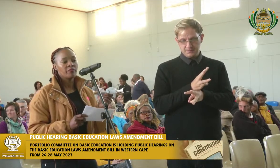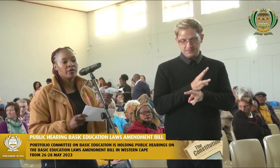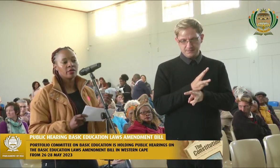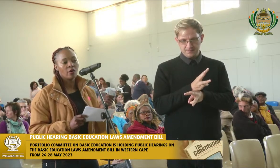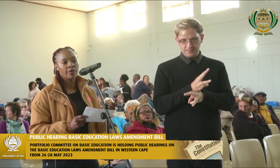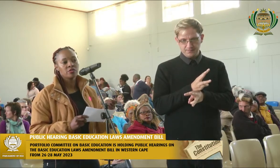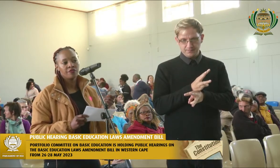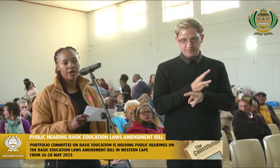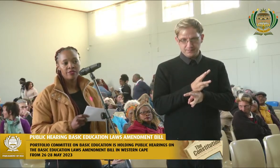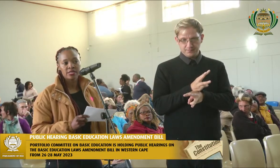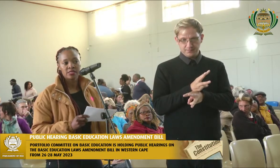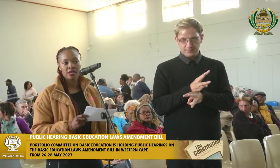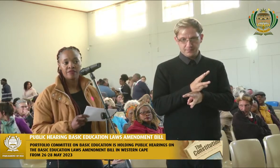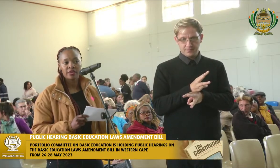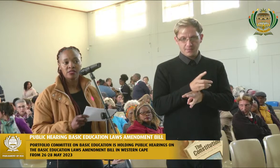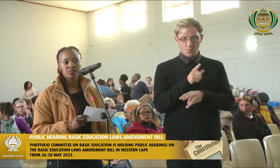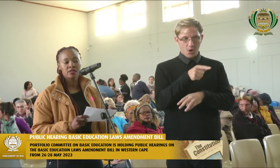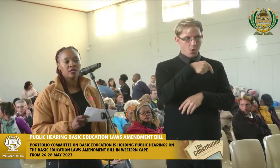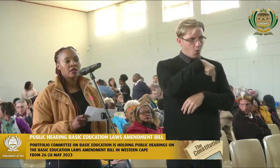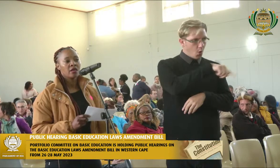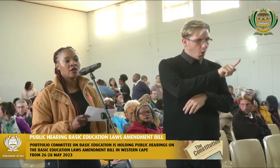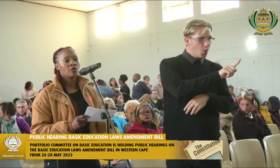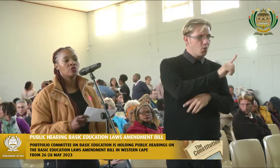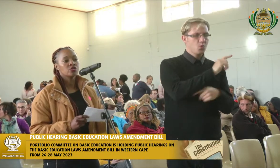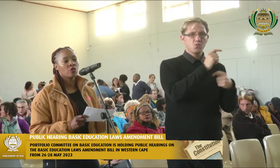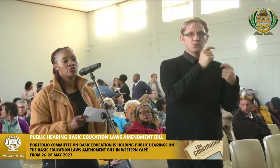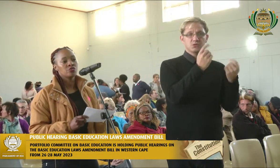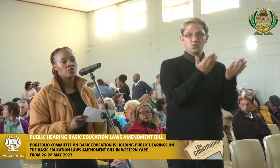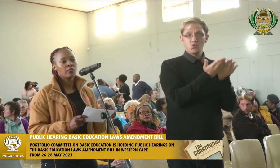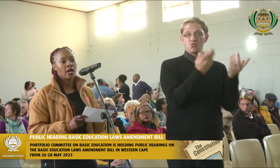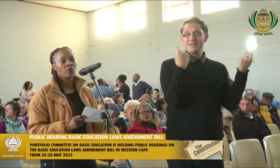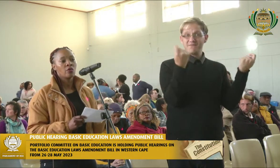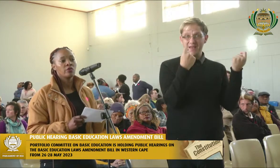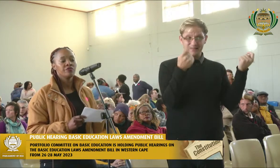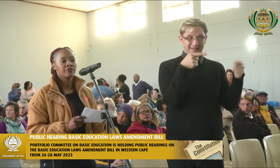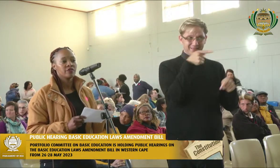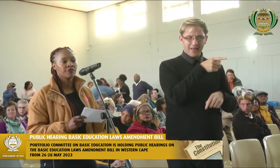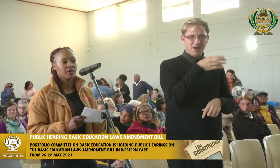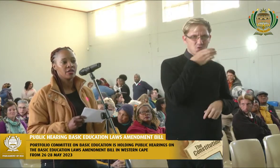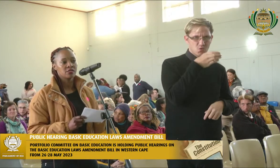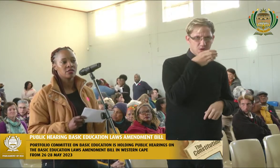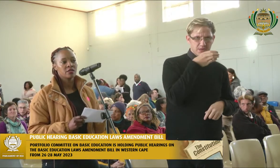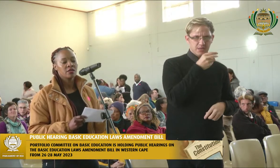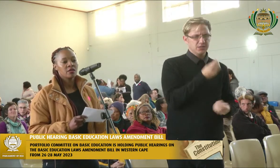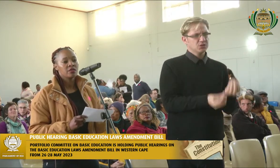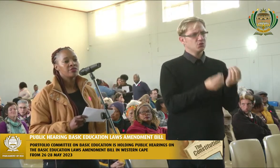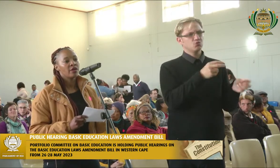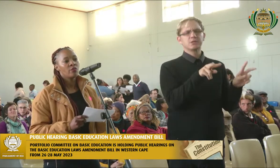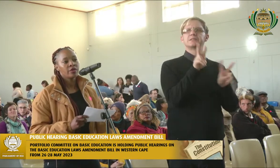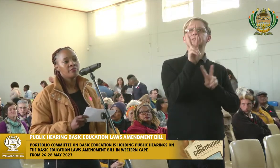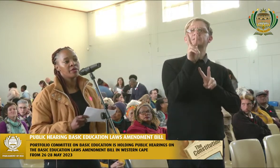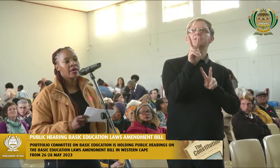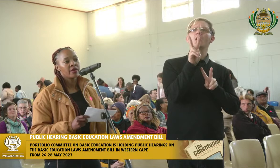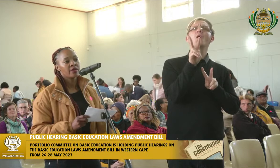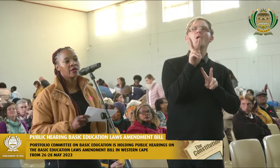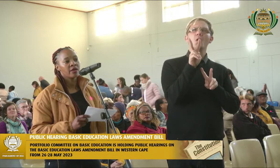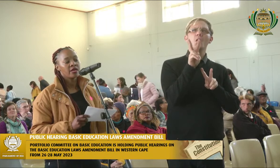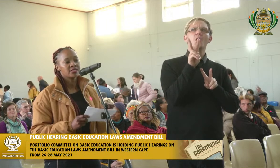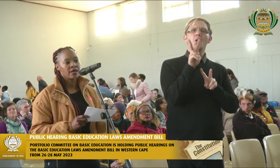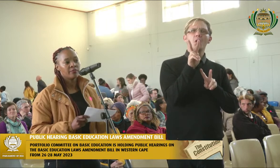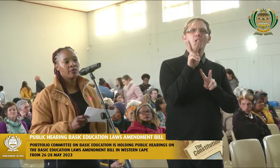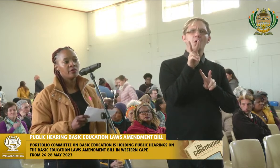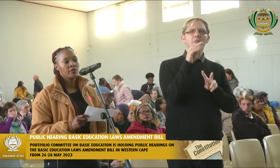who will be going to fundraising events and also consume alcohol in front of kids, they wouldn't be